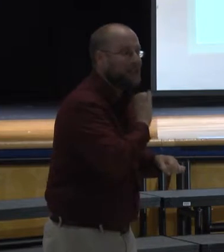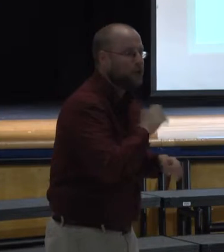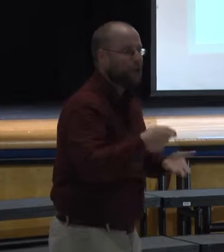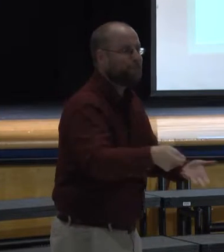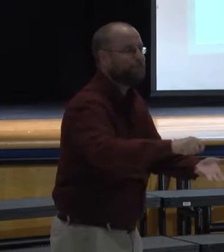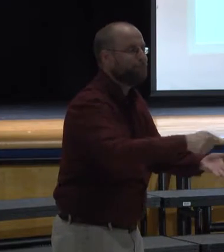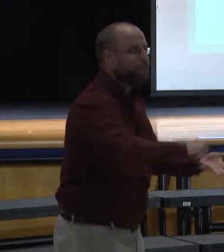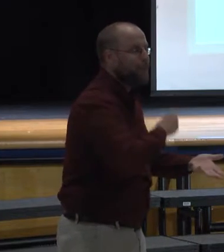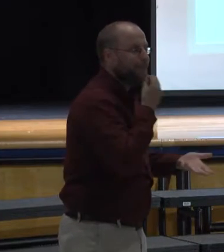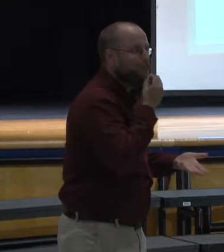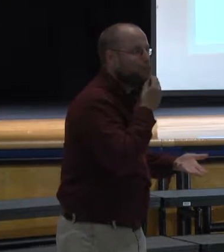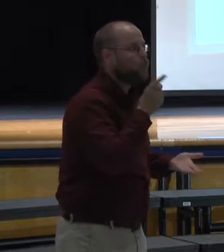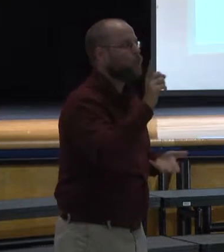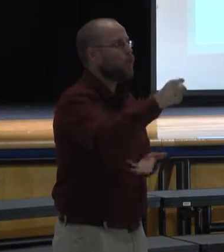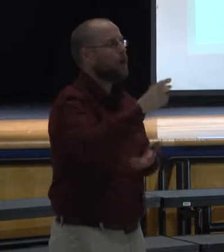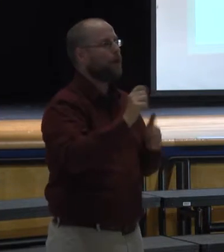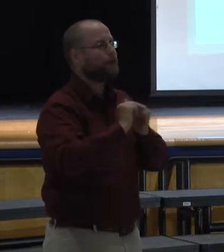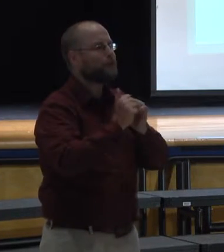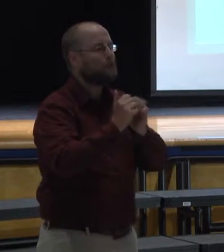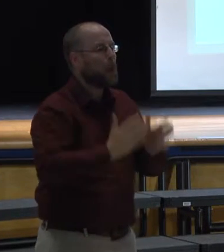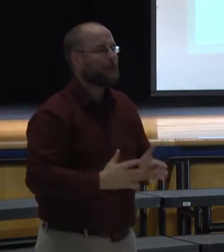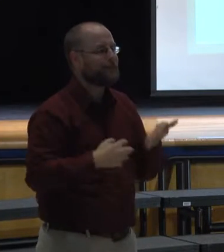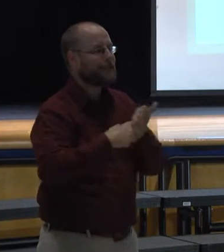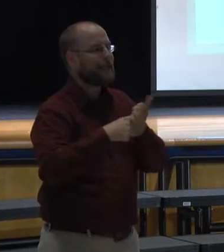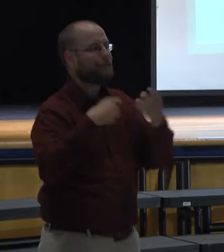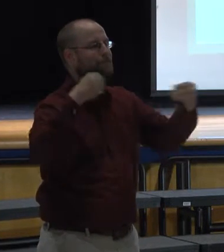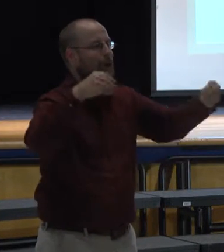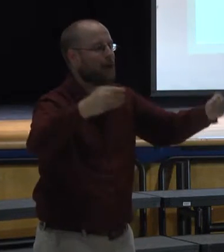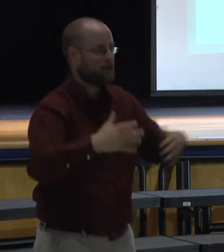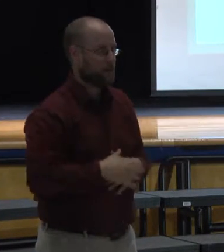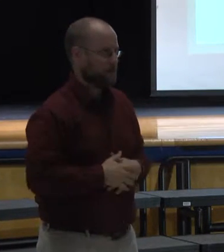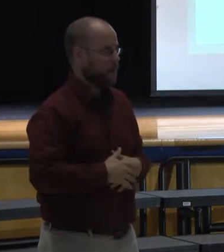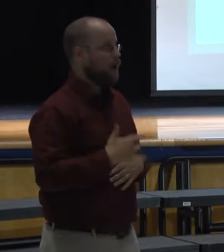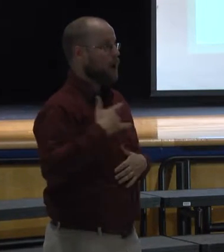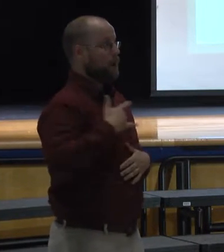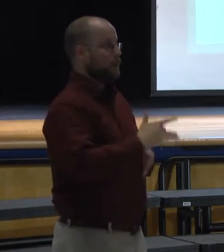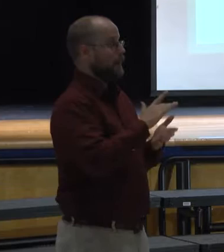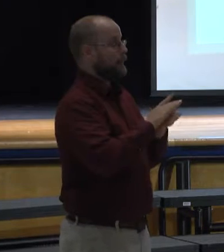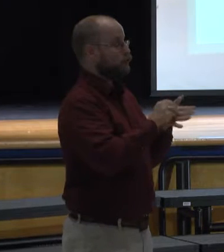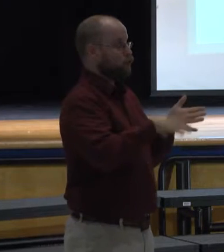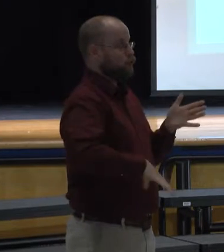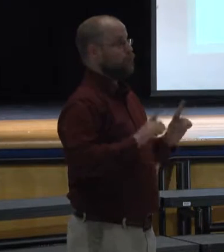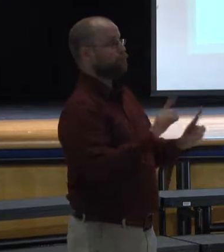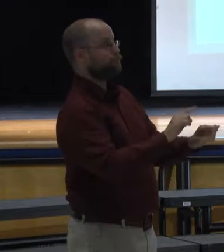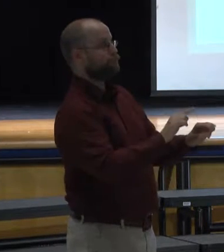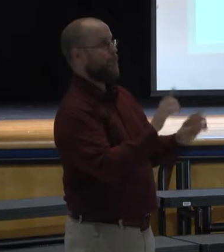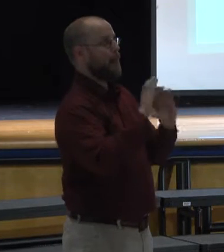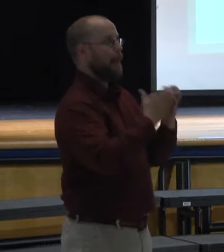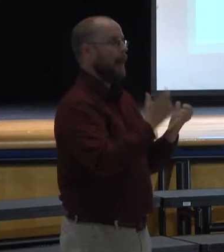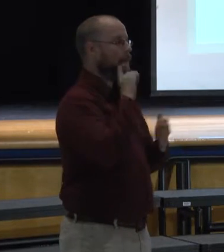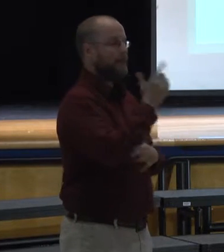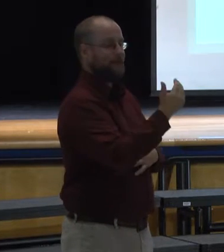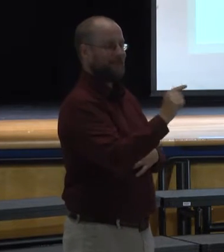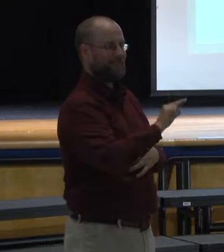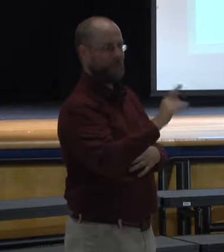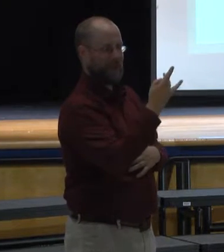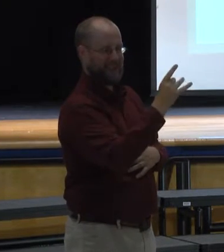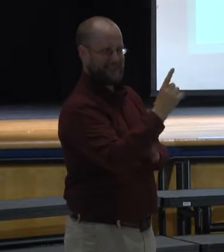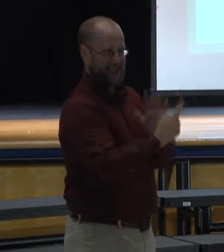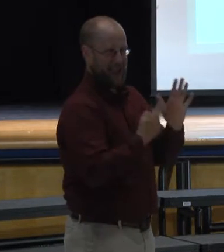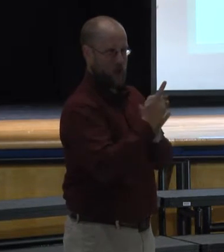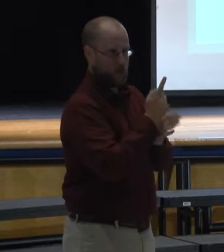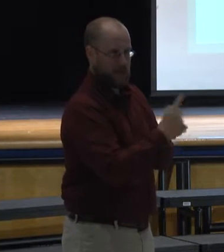right? But typically, while the students at college, they're in class for about 15 to 18 hours a week. So there's opportunity in